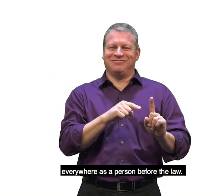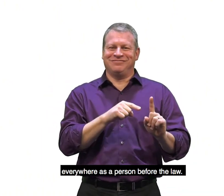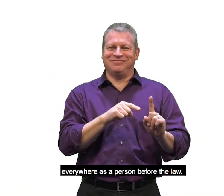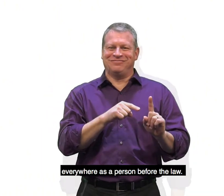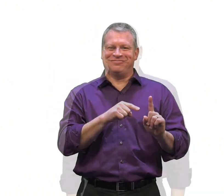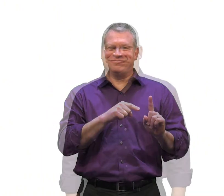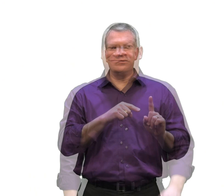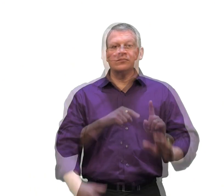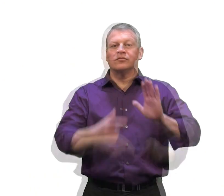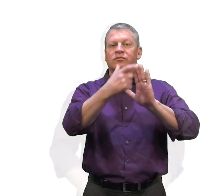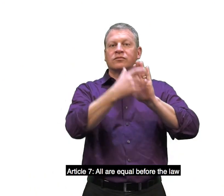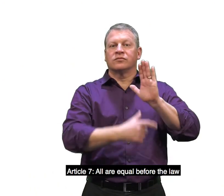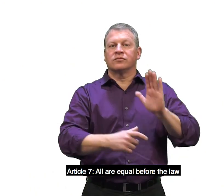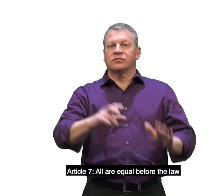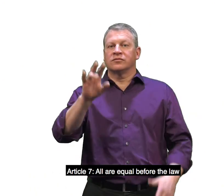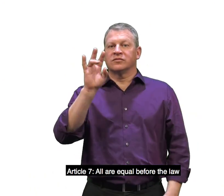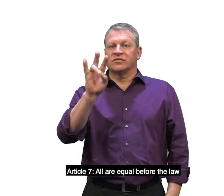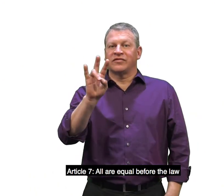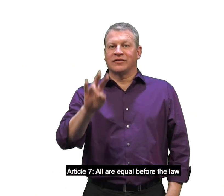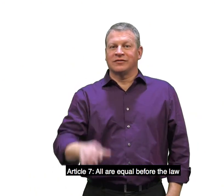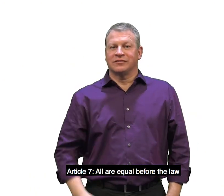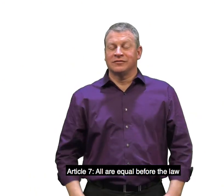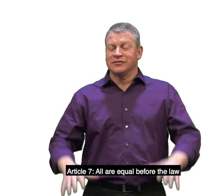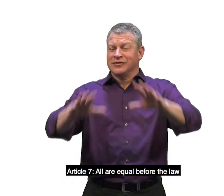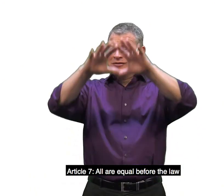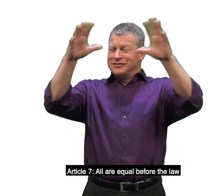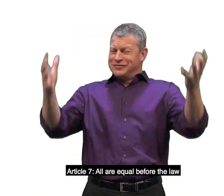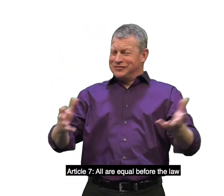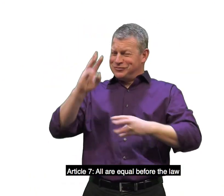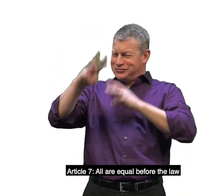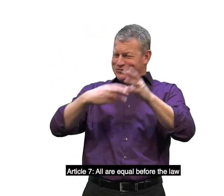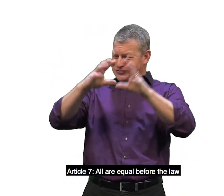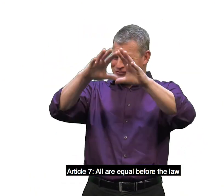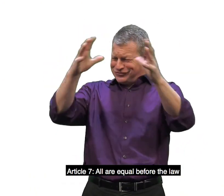law. Article 7. All are equal before the